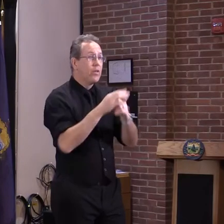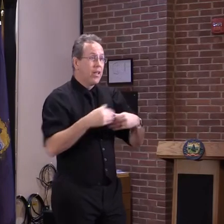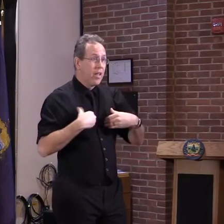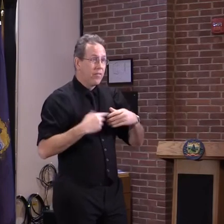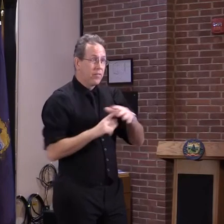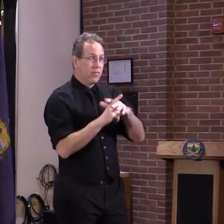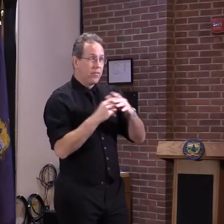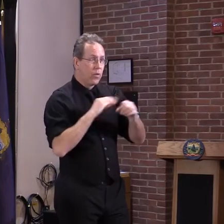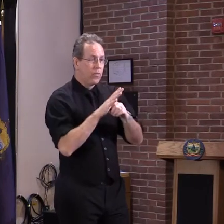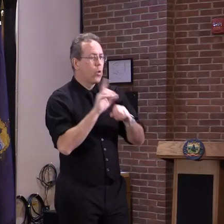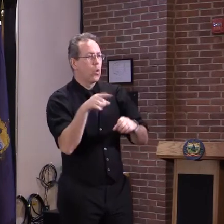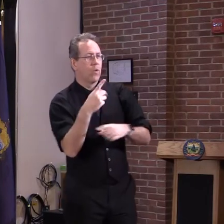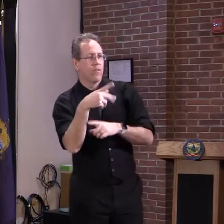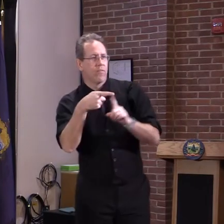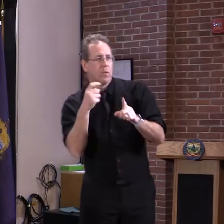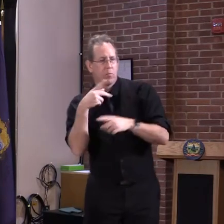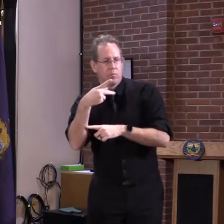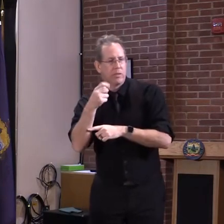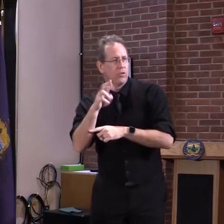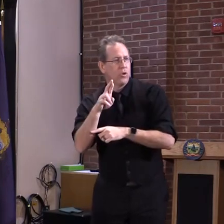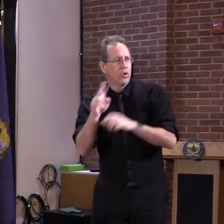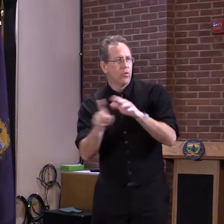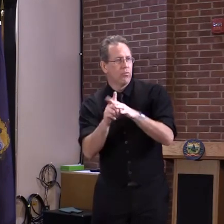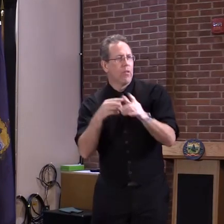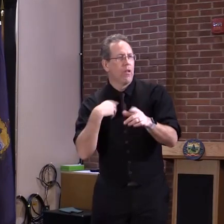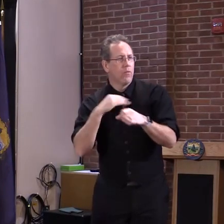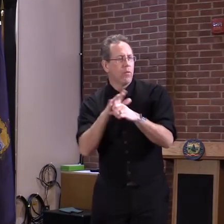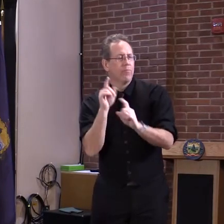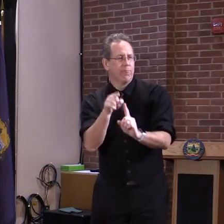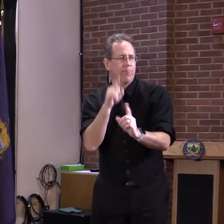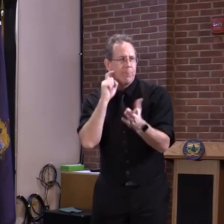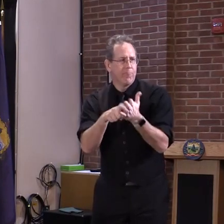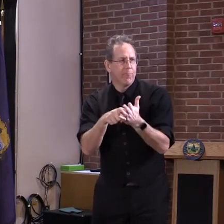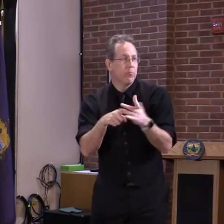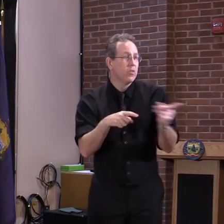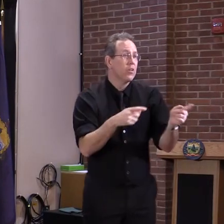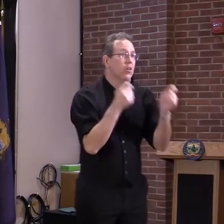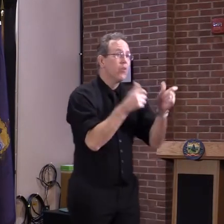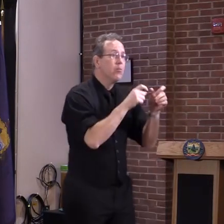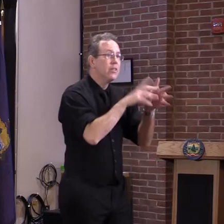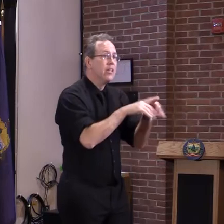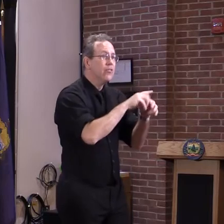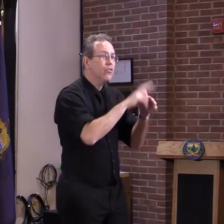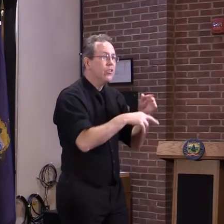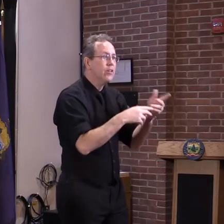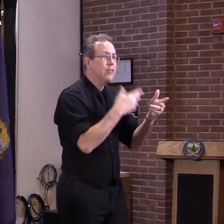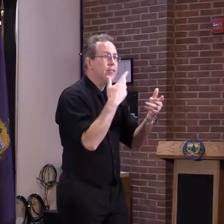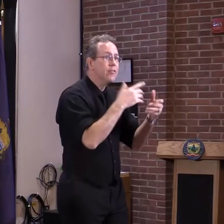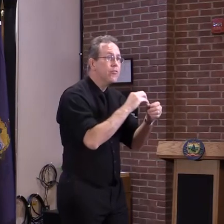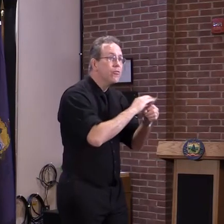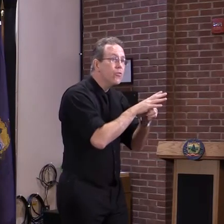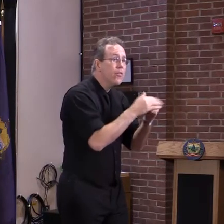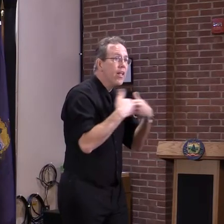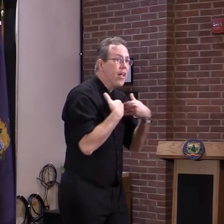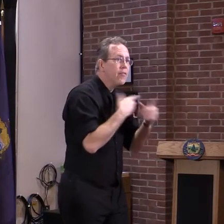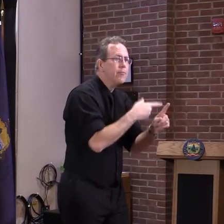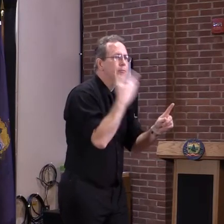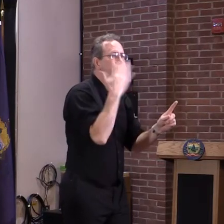You know, one of the problems, as we've talked about, is not knowing a denominator. So when you're trying to look at a positivity